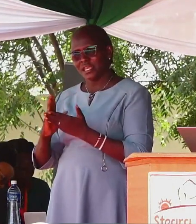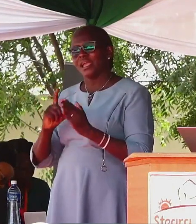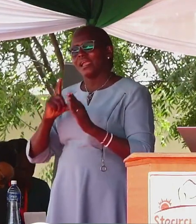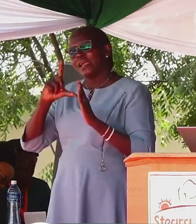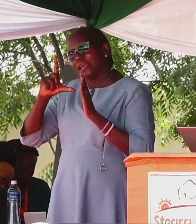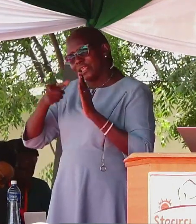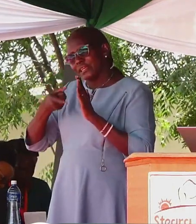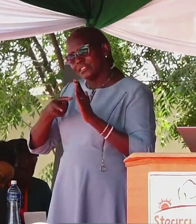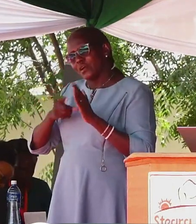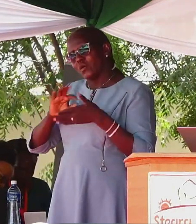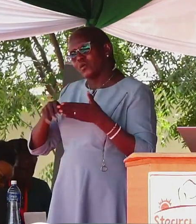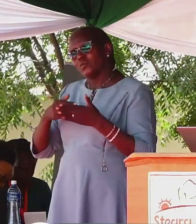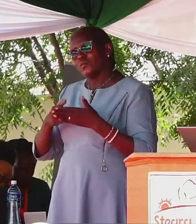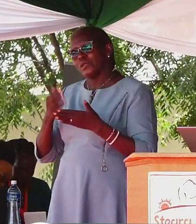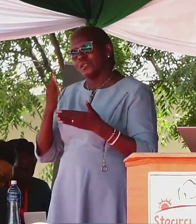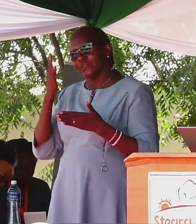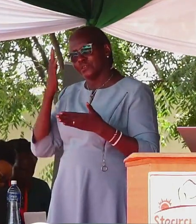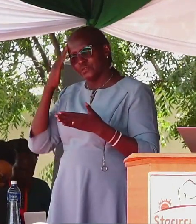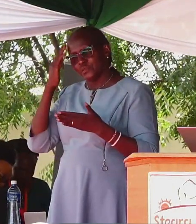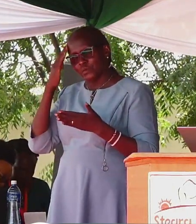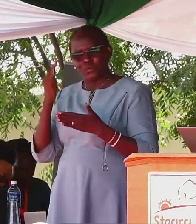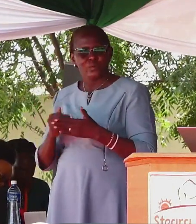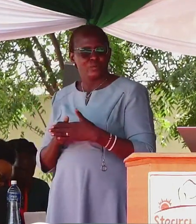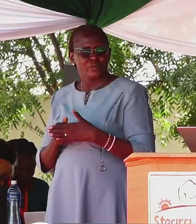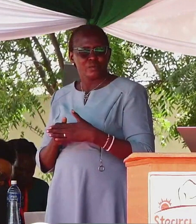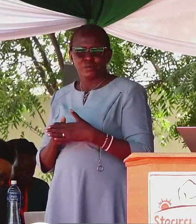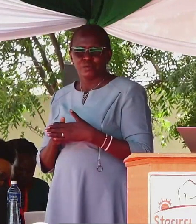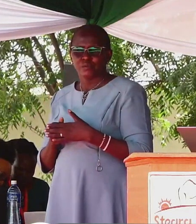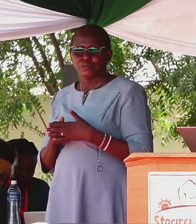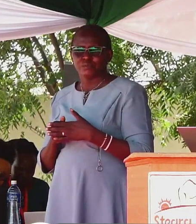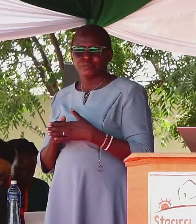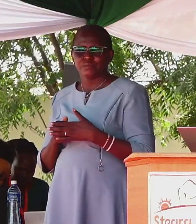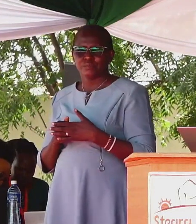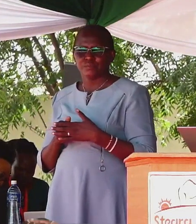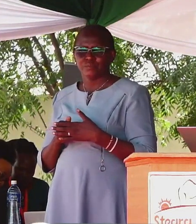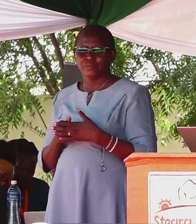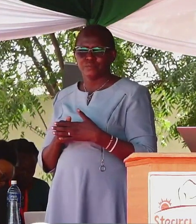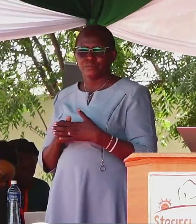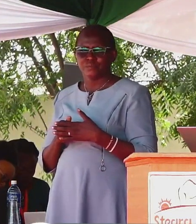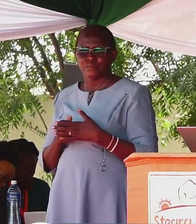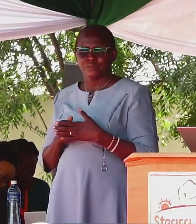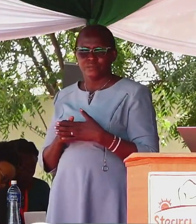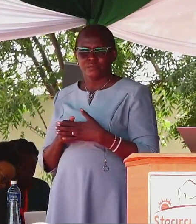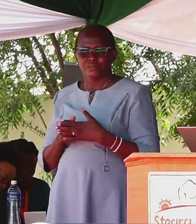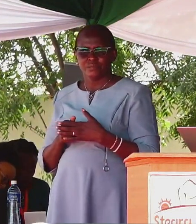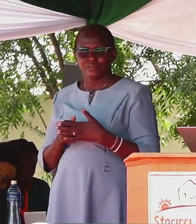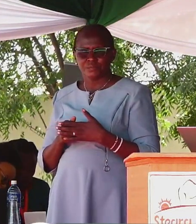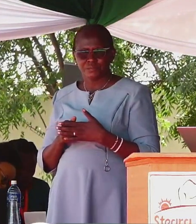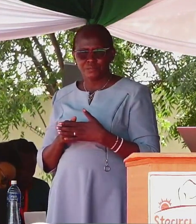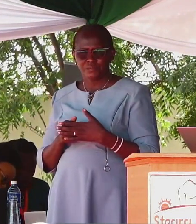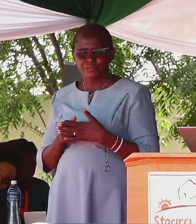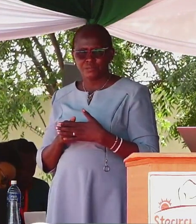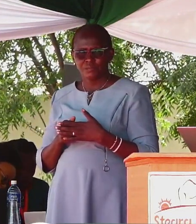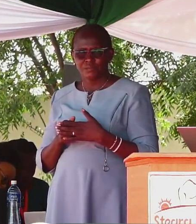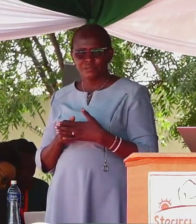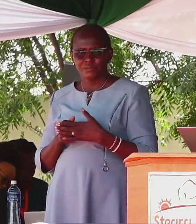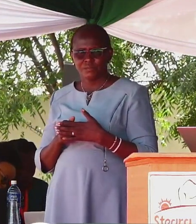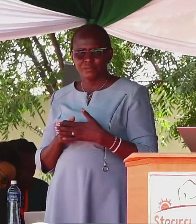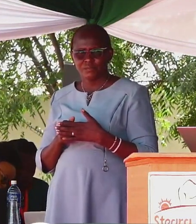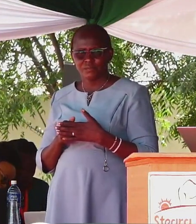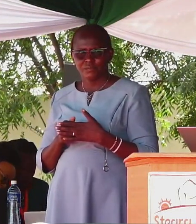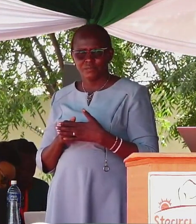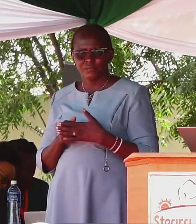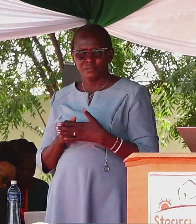everyone can be able to get copies. Let me see what is of importance that I need to share. Of course, as my counterpart from